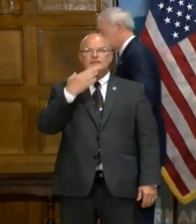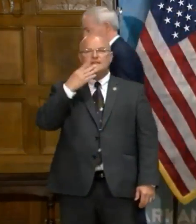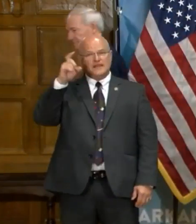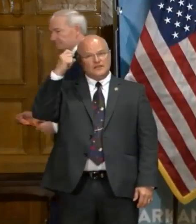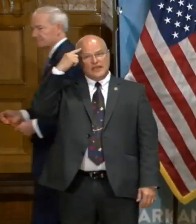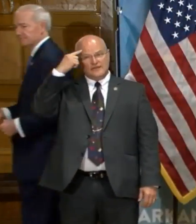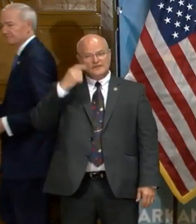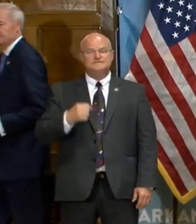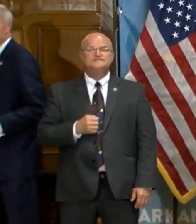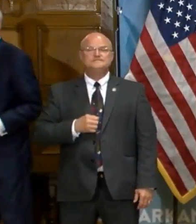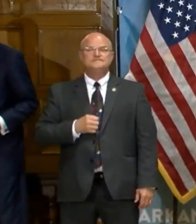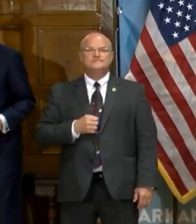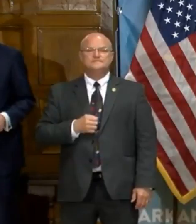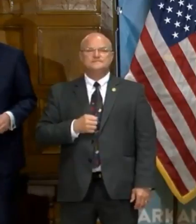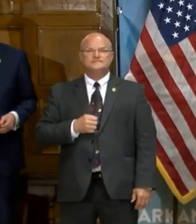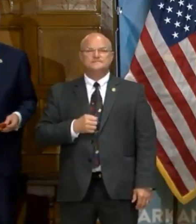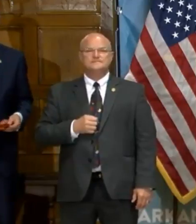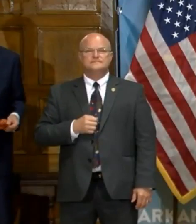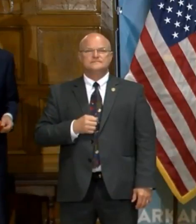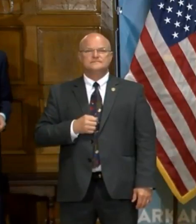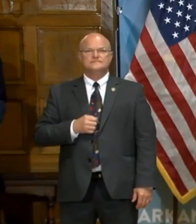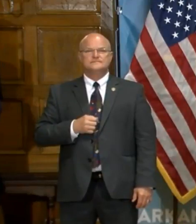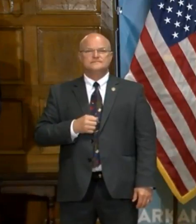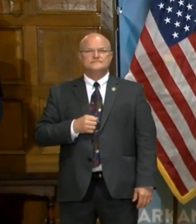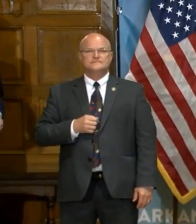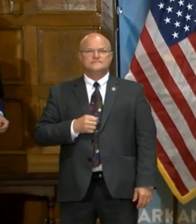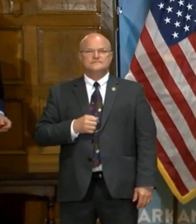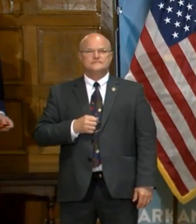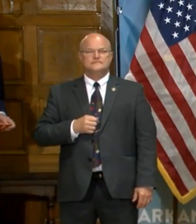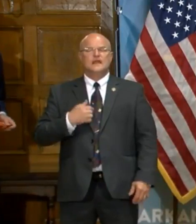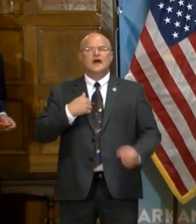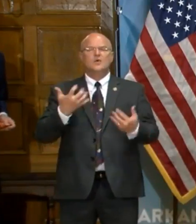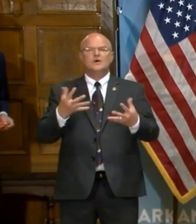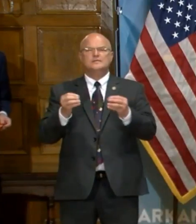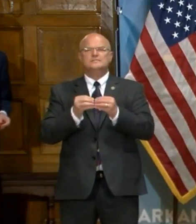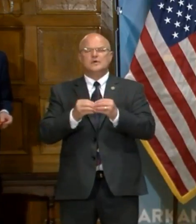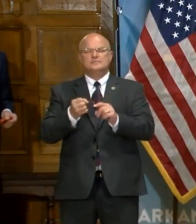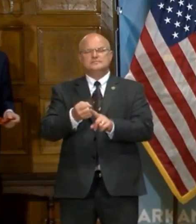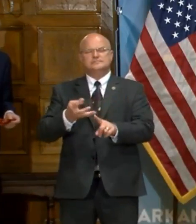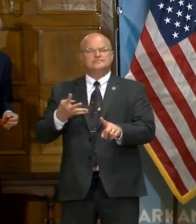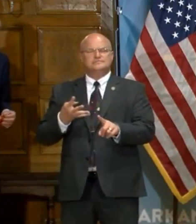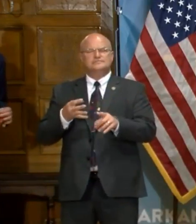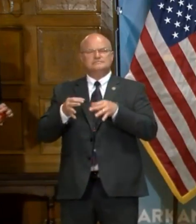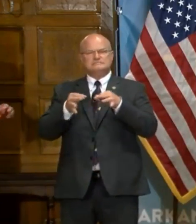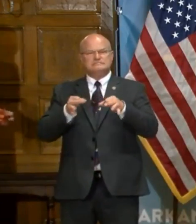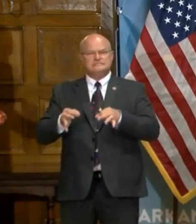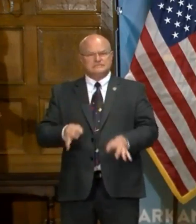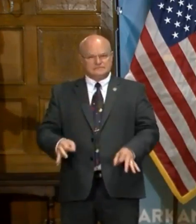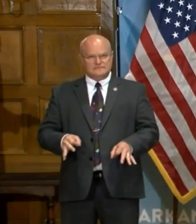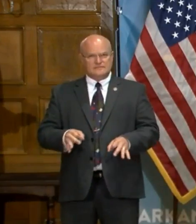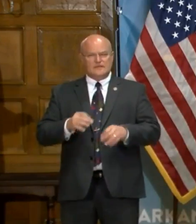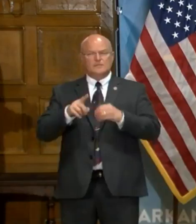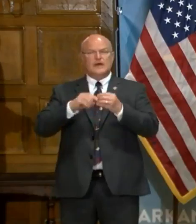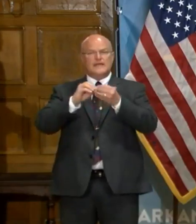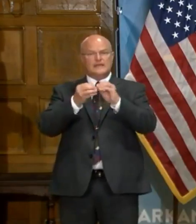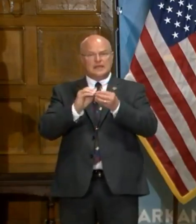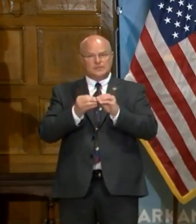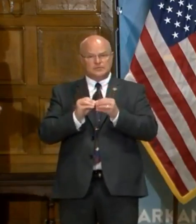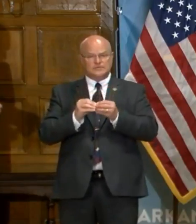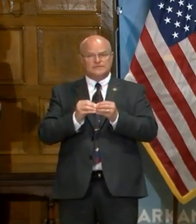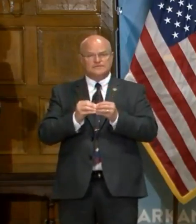Thank you, Governor. I want to give a few more details on the